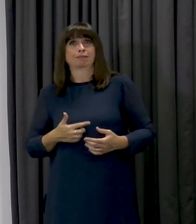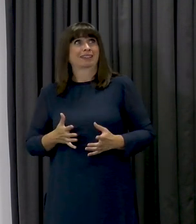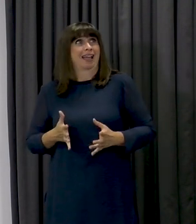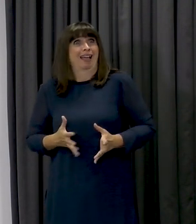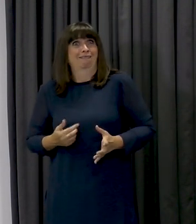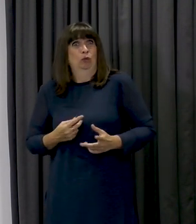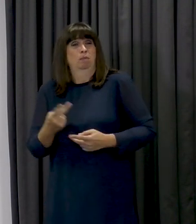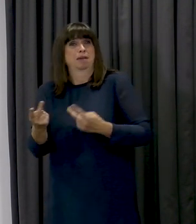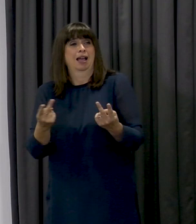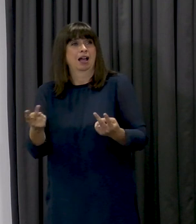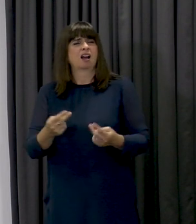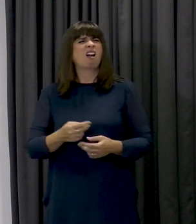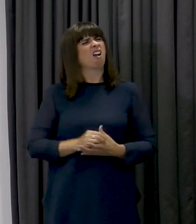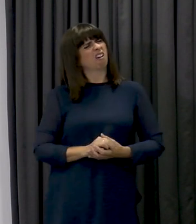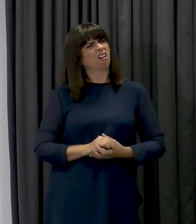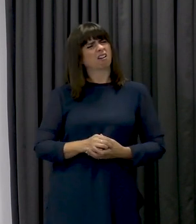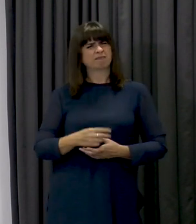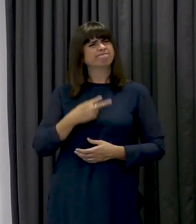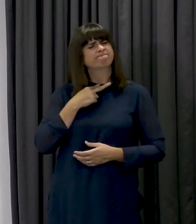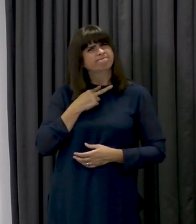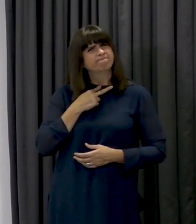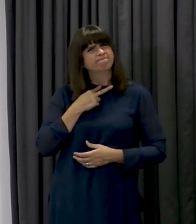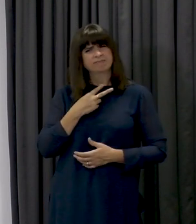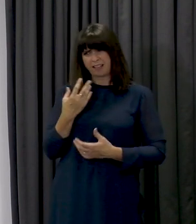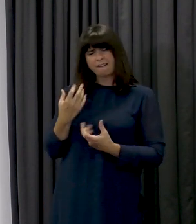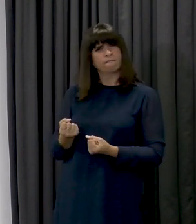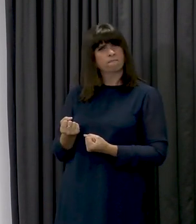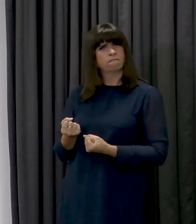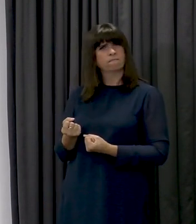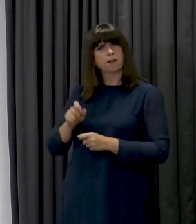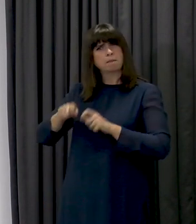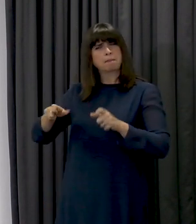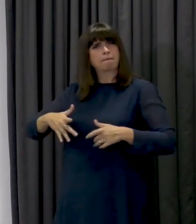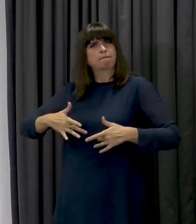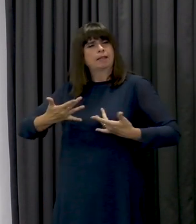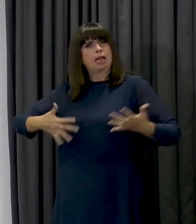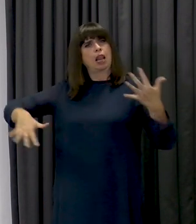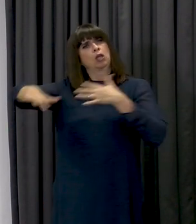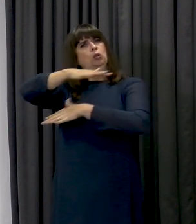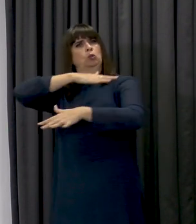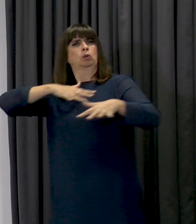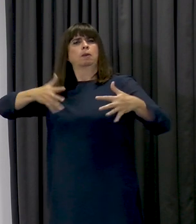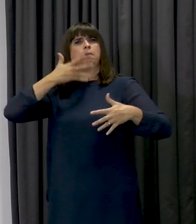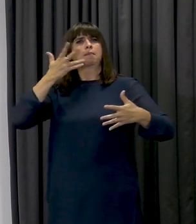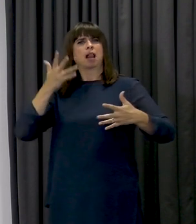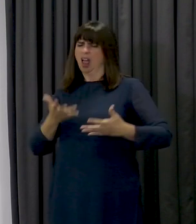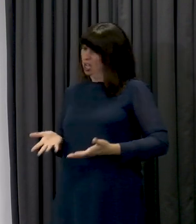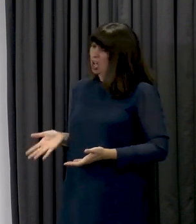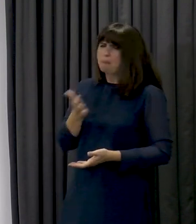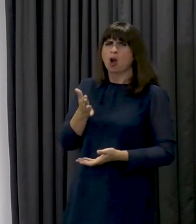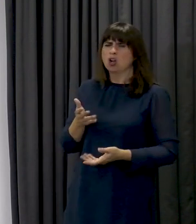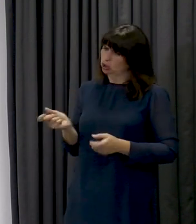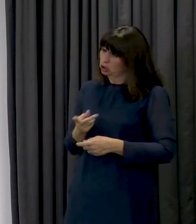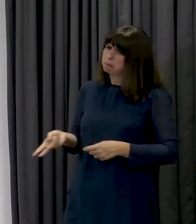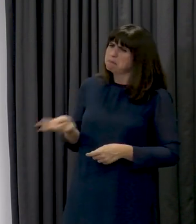Well, I would be very disappointed. I'm sorry to hear that people feel that there is some sort of social pressure on people to give up the